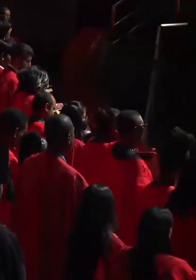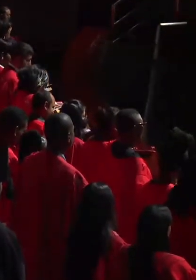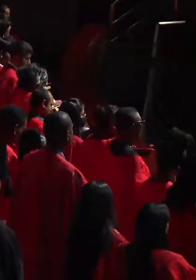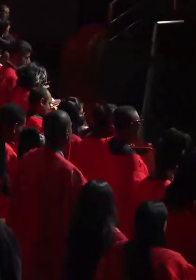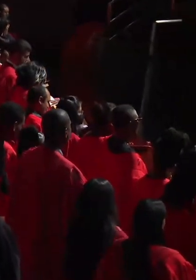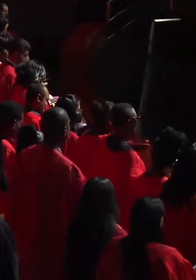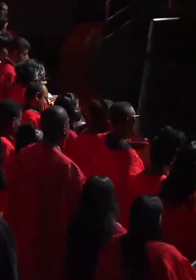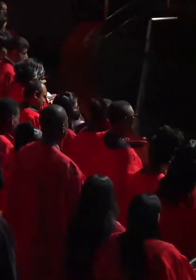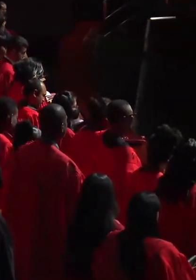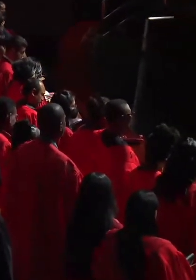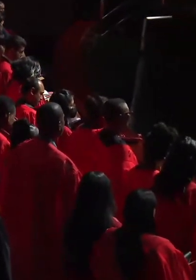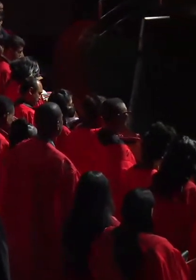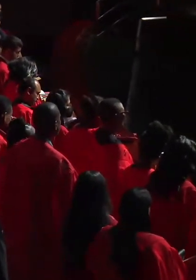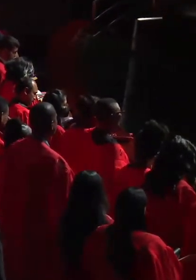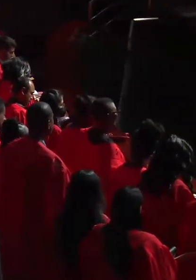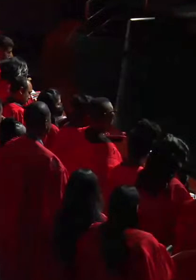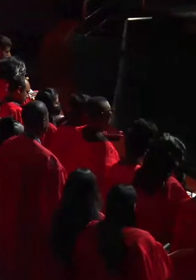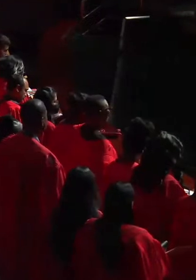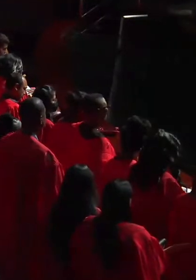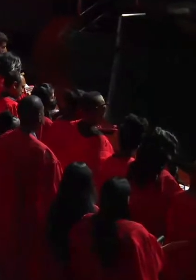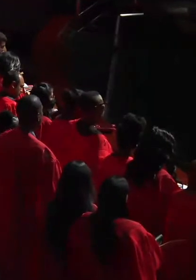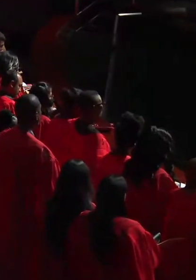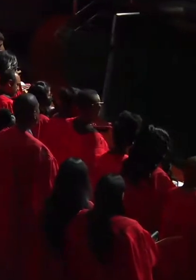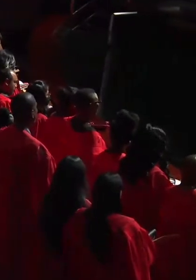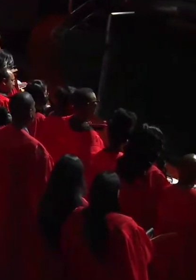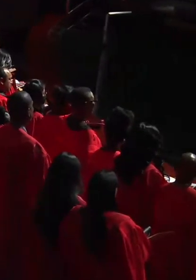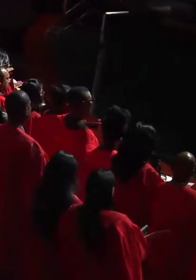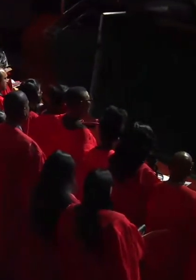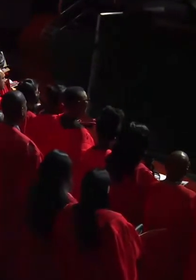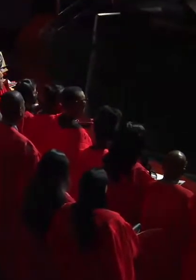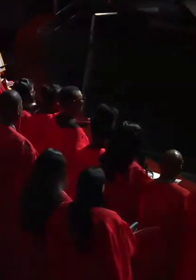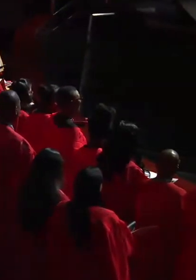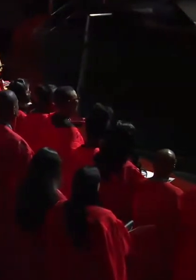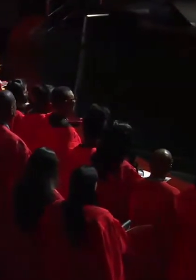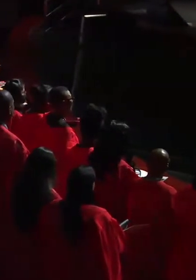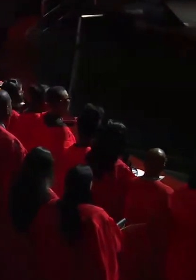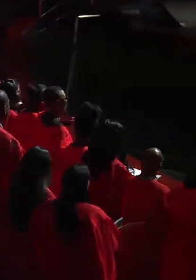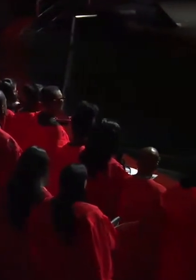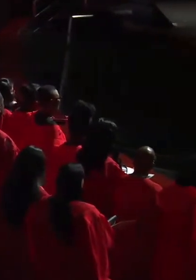We will endeavor to lend creativity